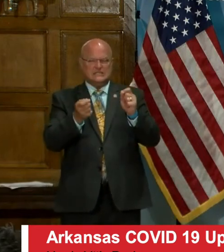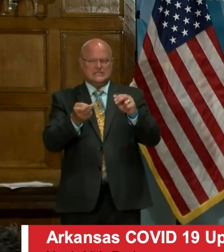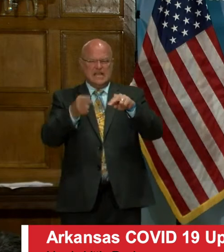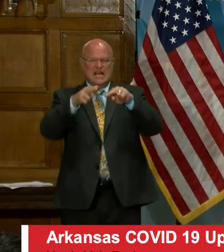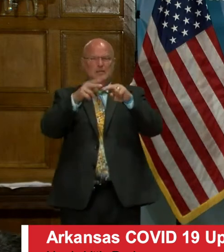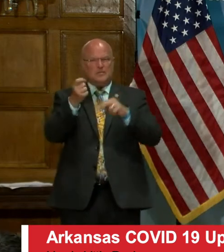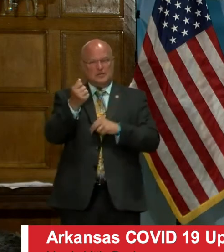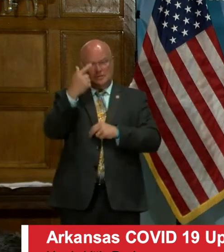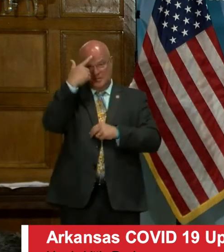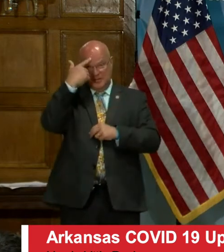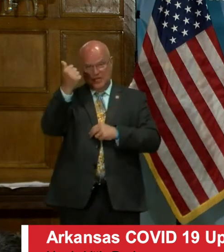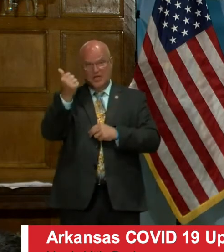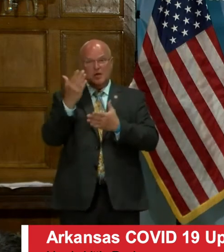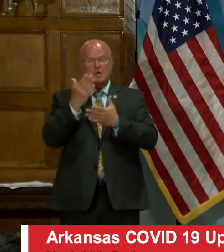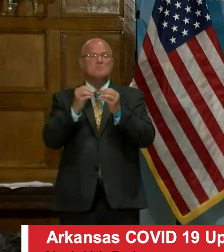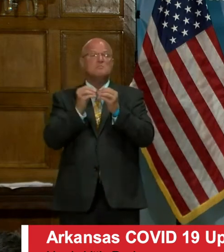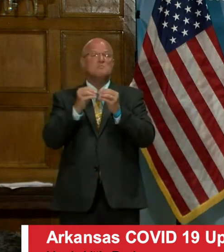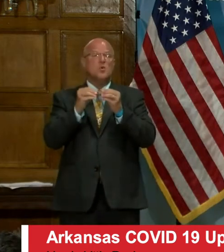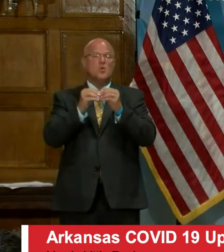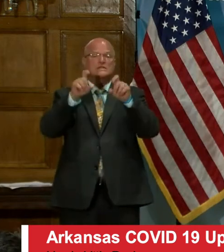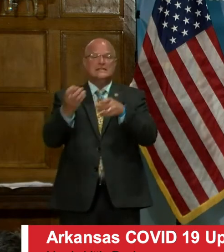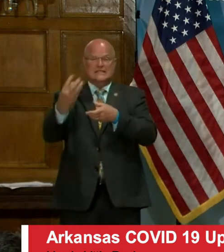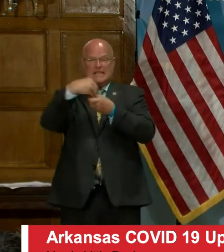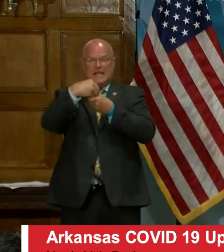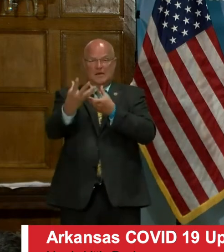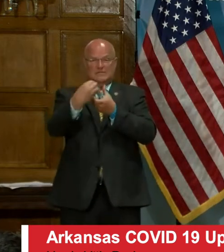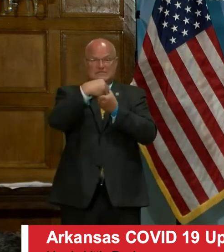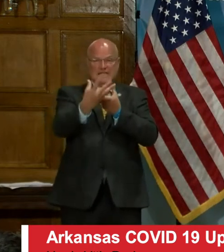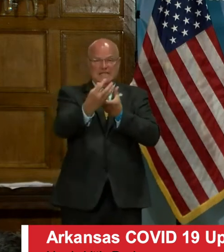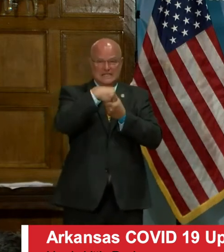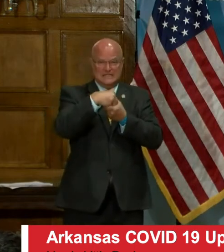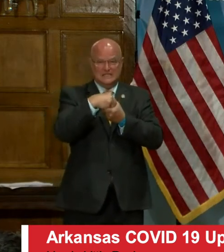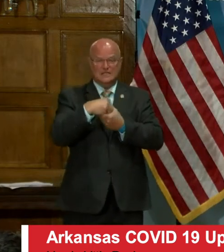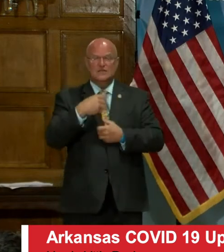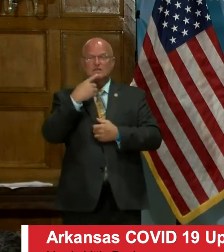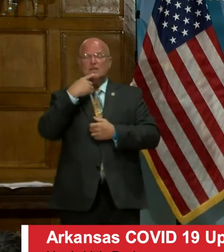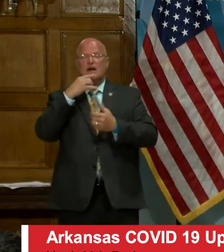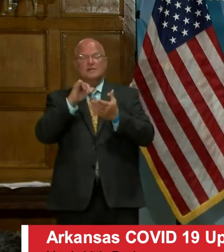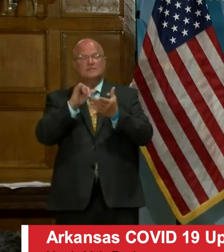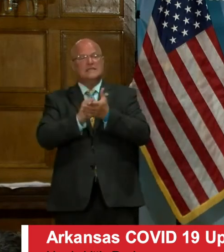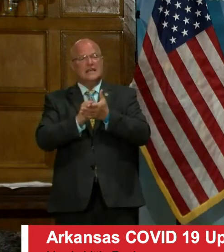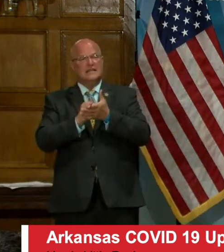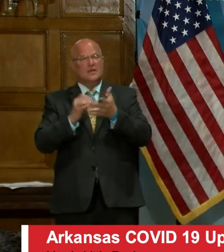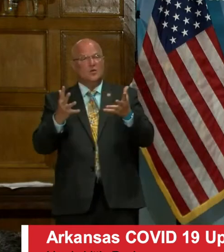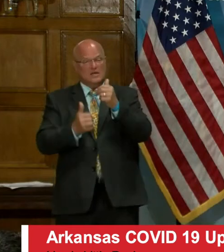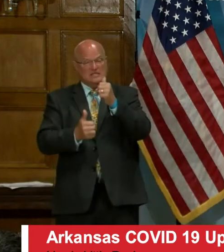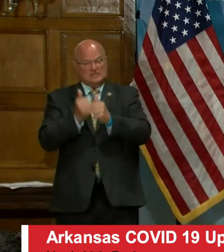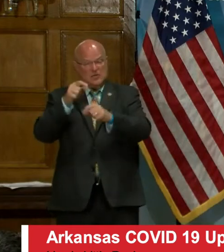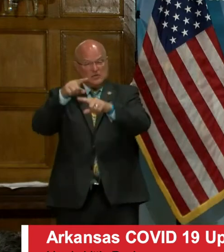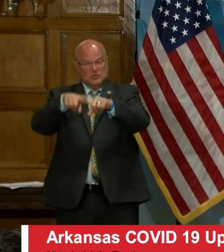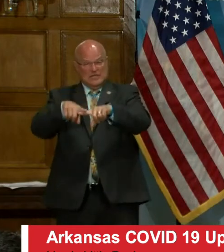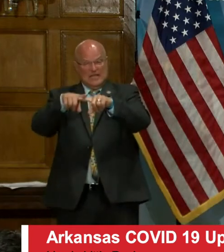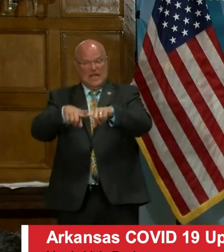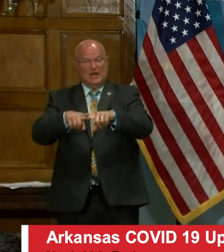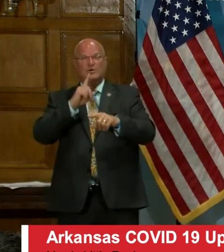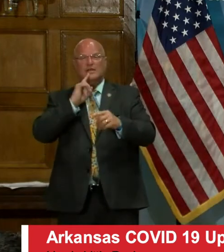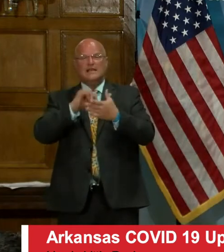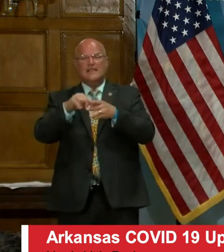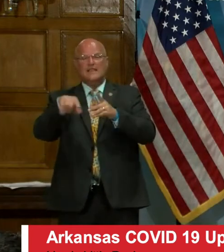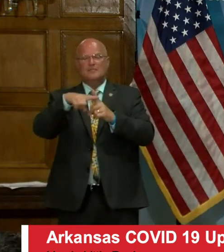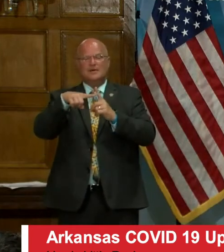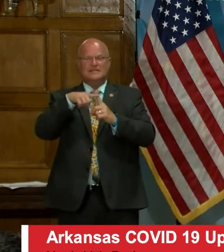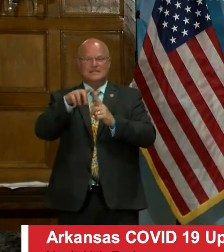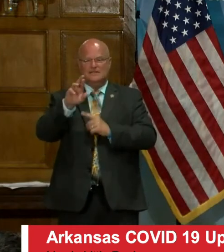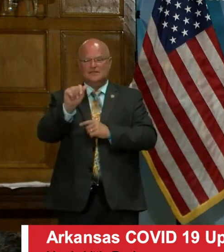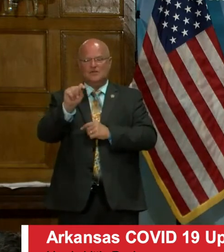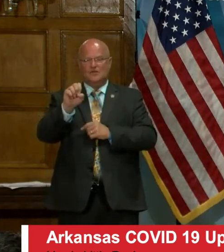little bit because there's some more that comes in. And so I was saying that what is most reliable is the